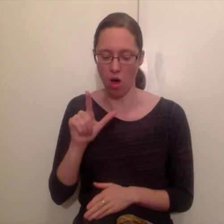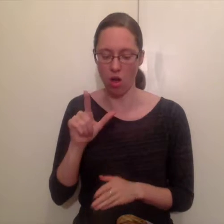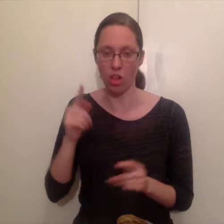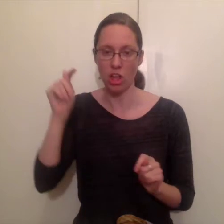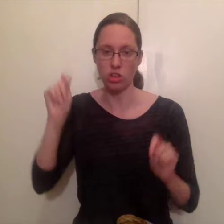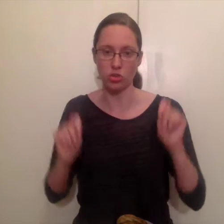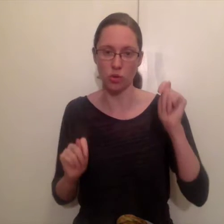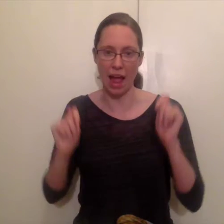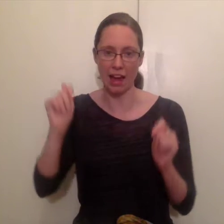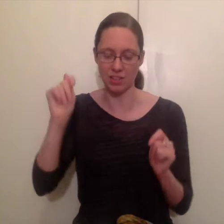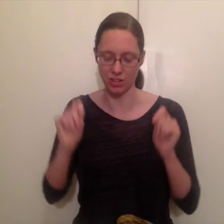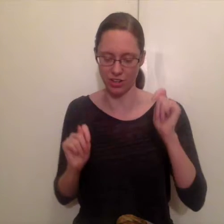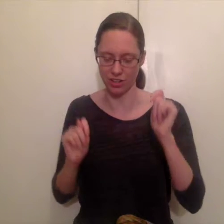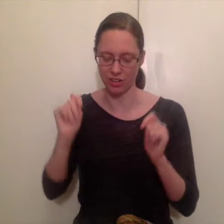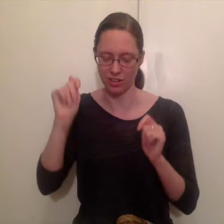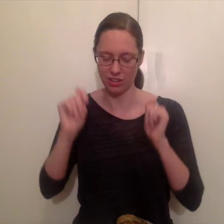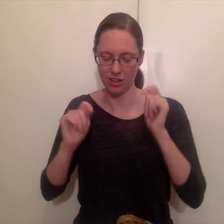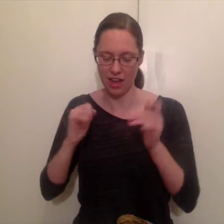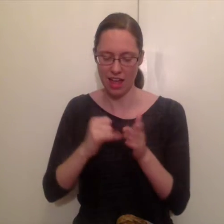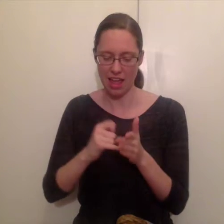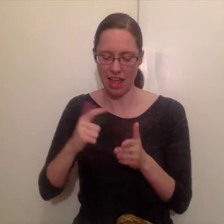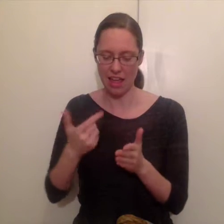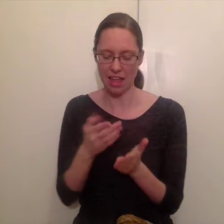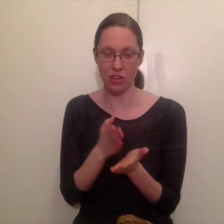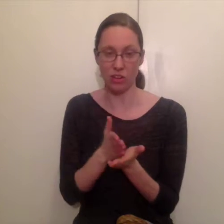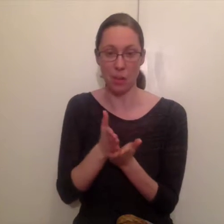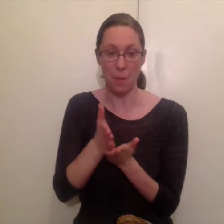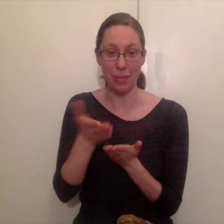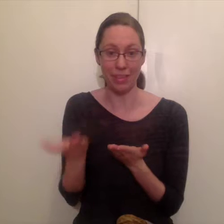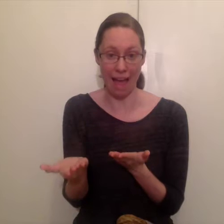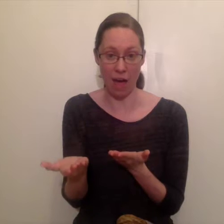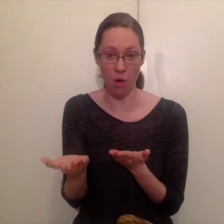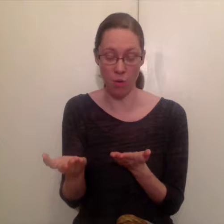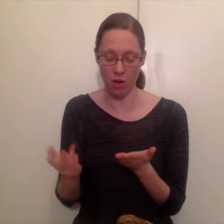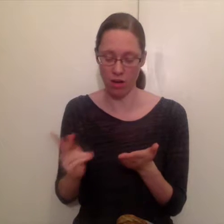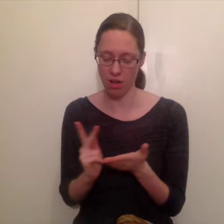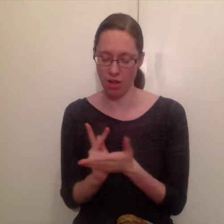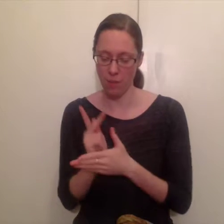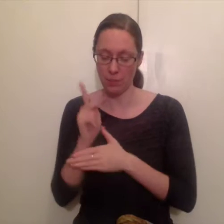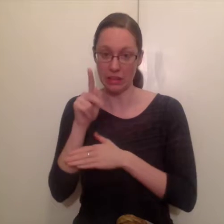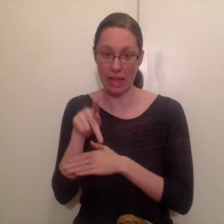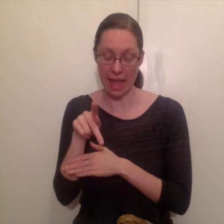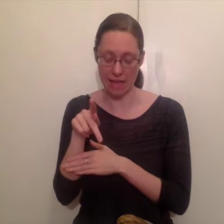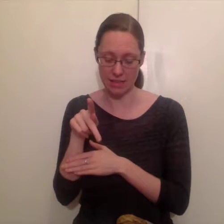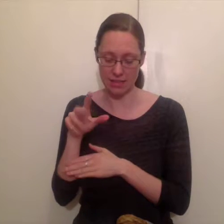farm-all tractor? It'll plow, plant,